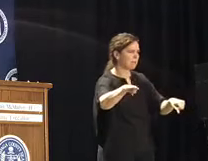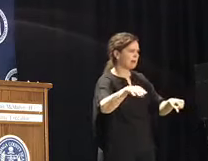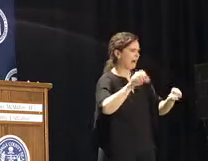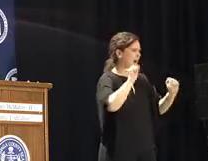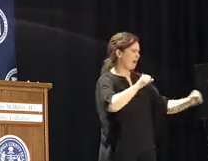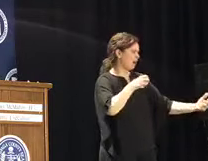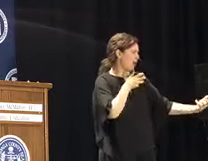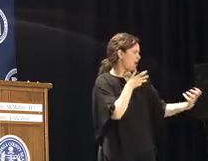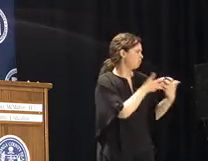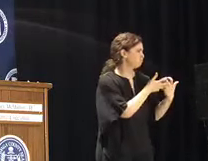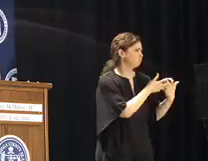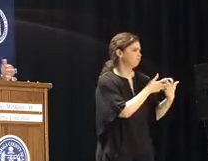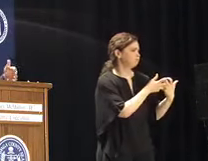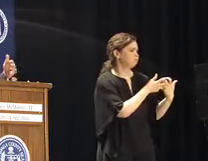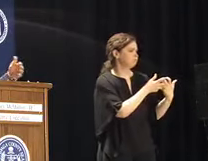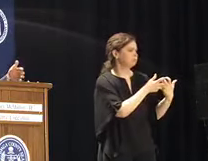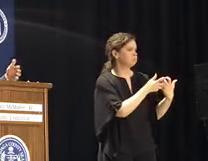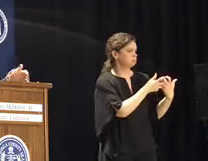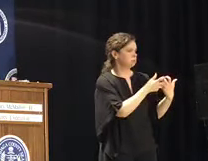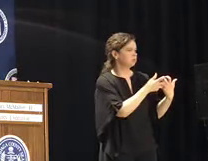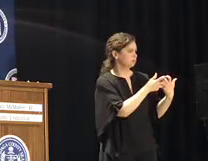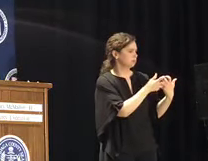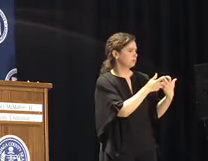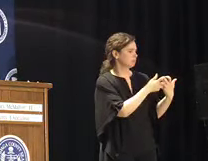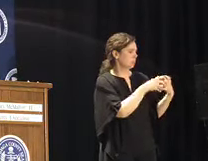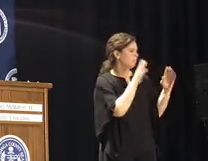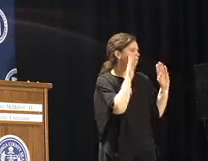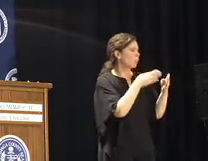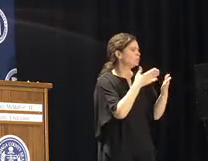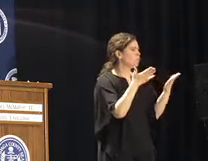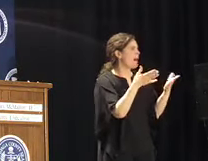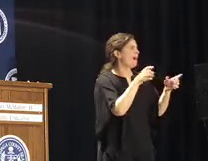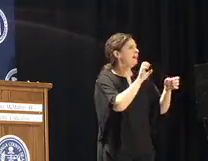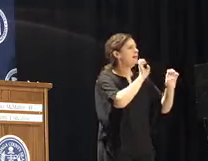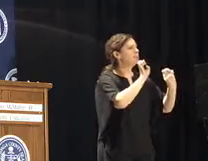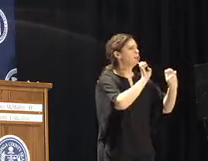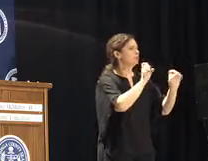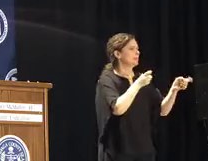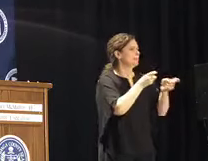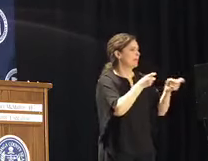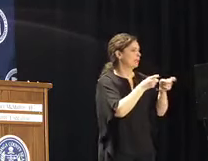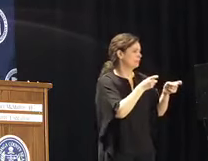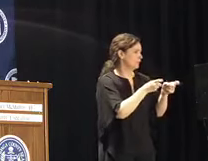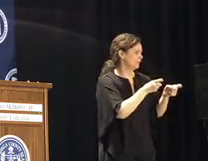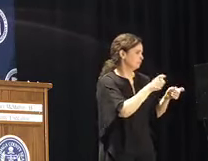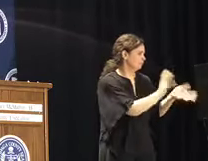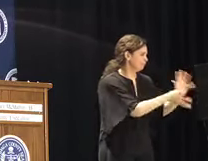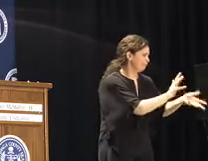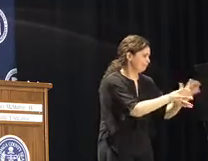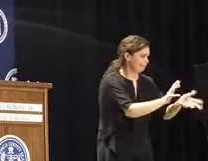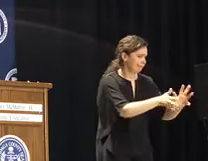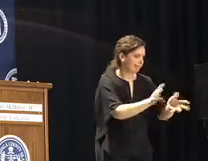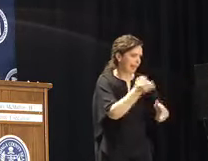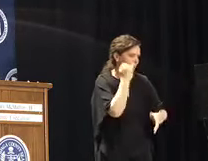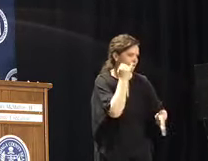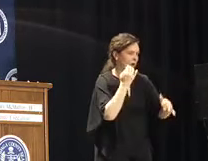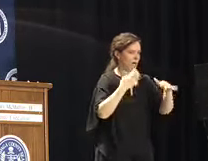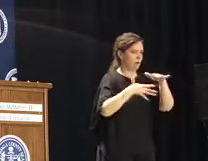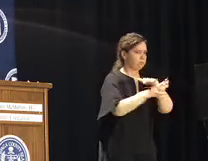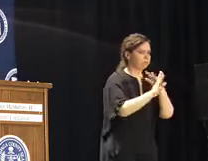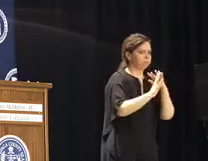those are things our emergency management team's working on right now with them and playing that forward. So you want